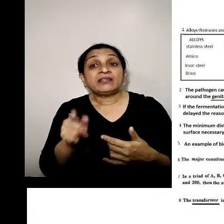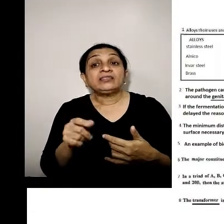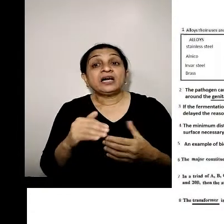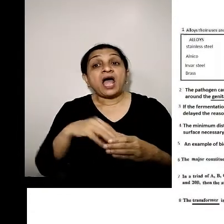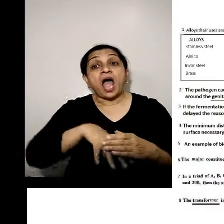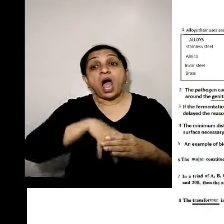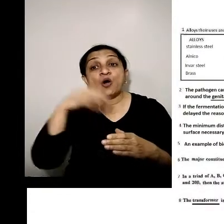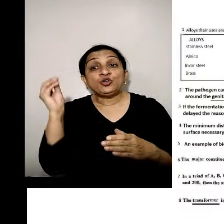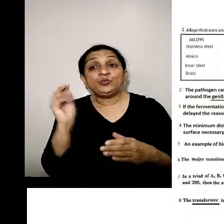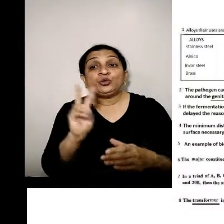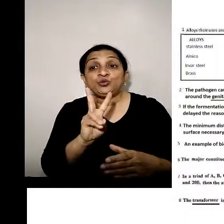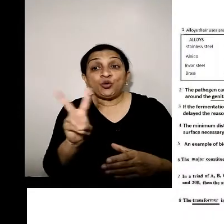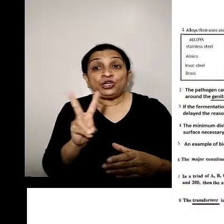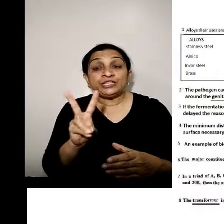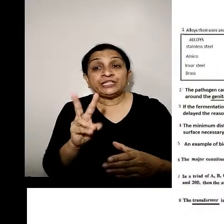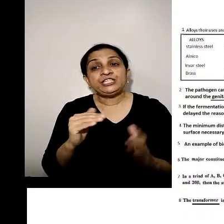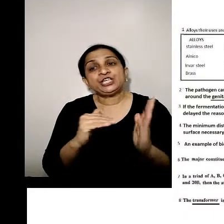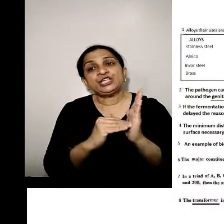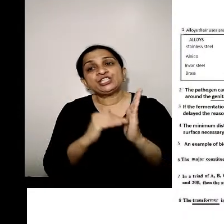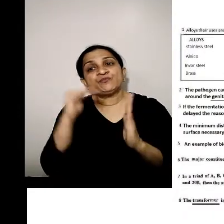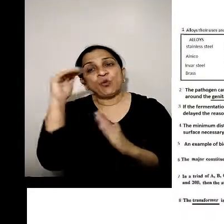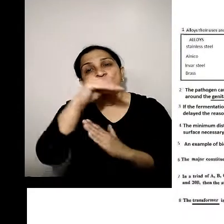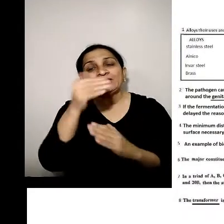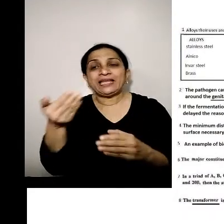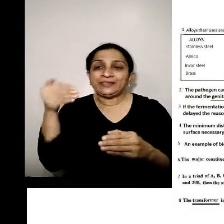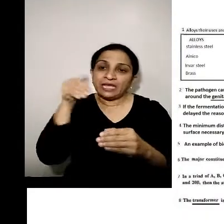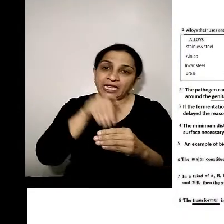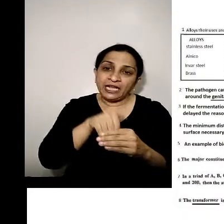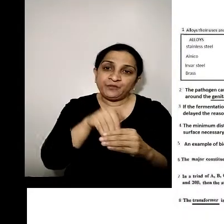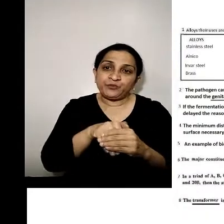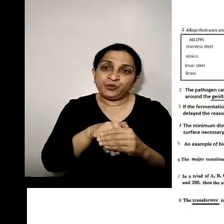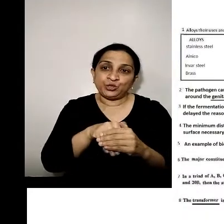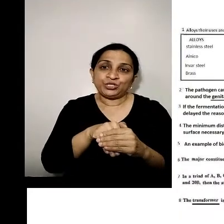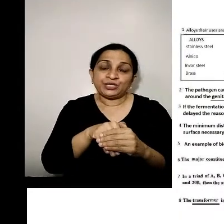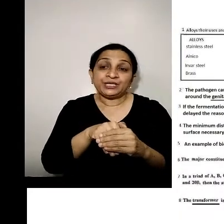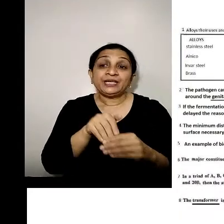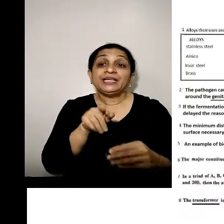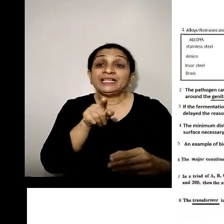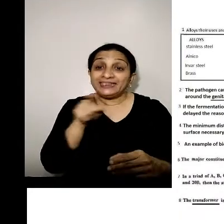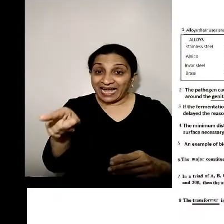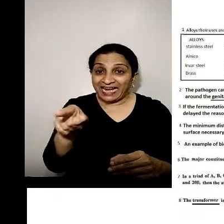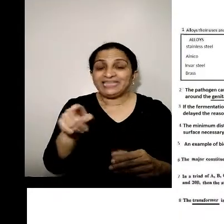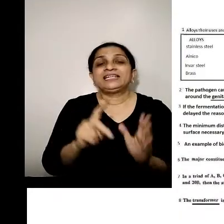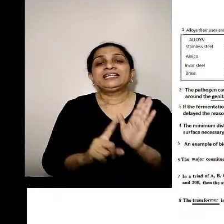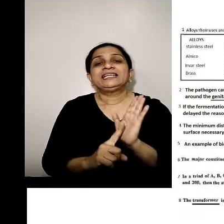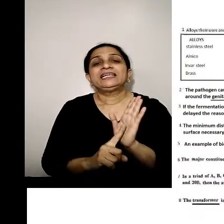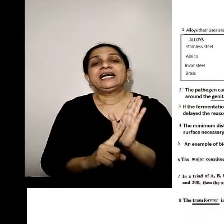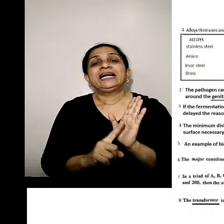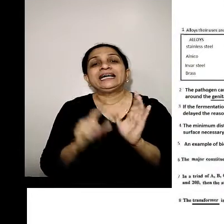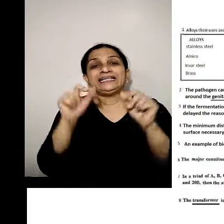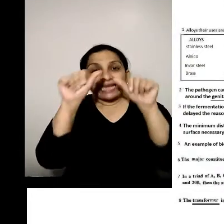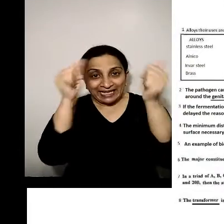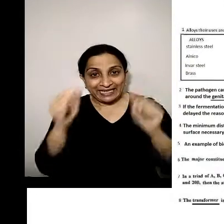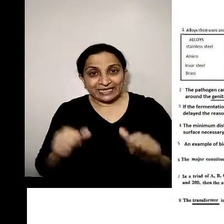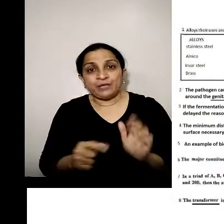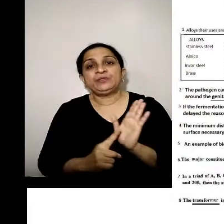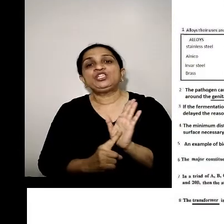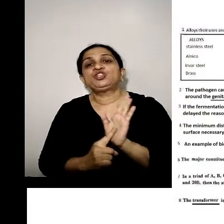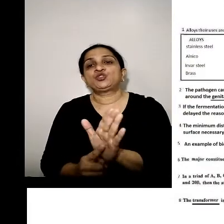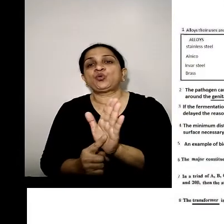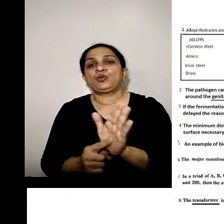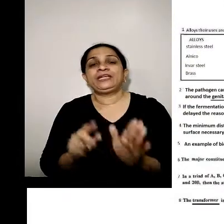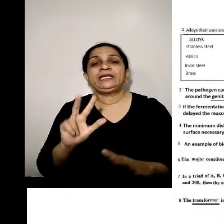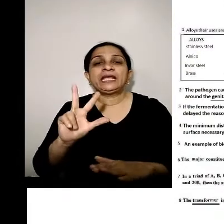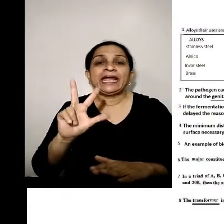where the output voltage is more than the input, that diagram